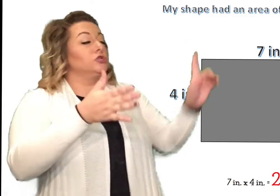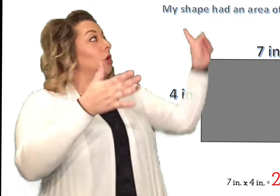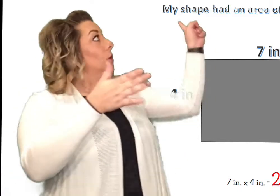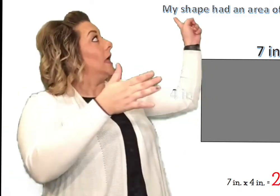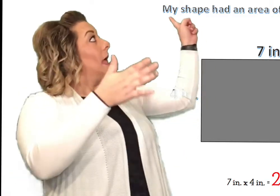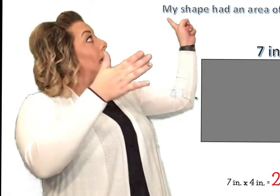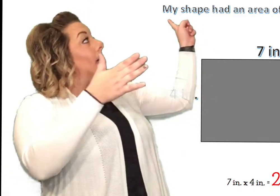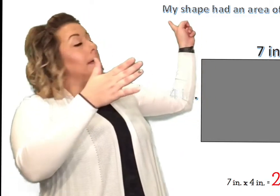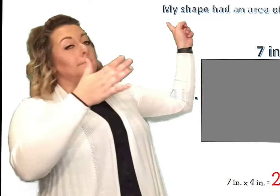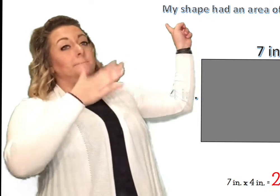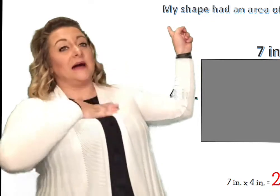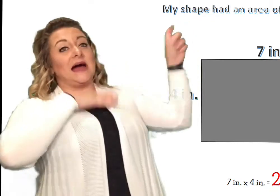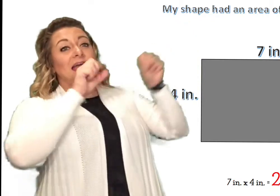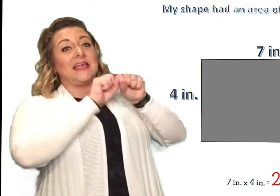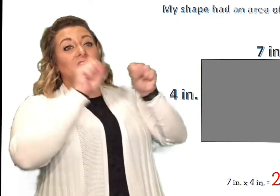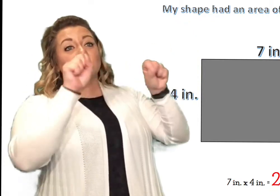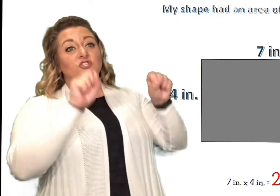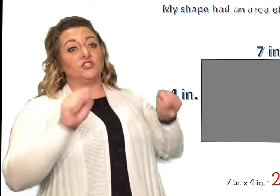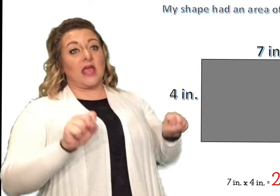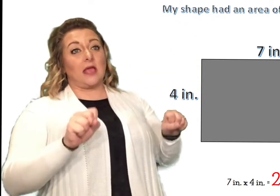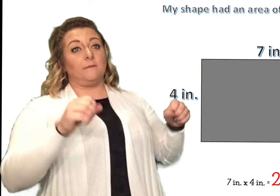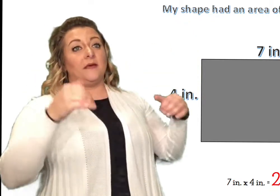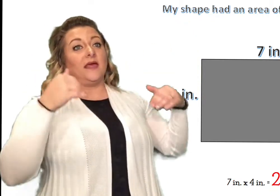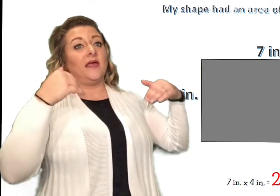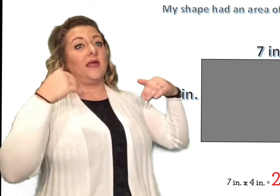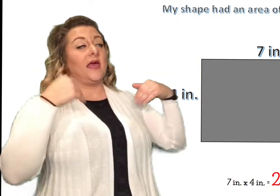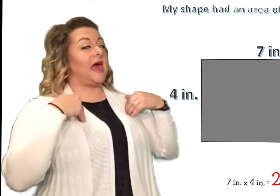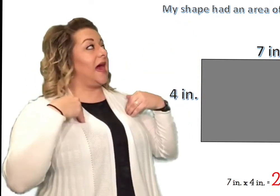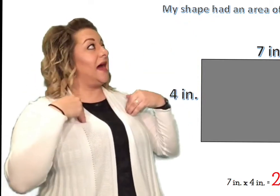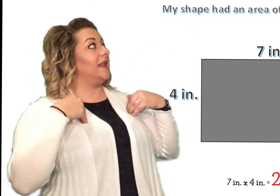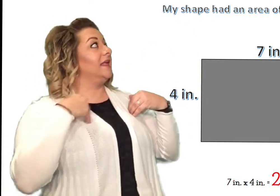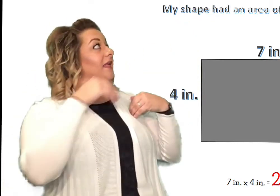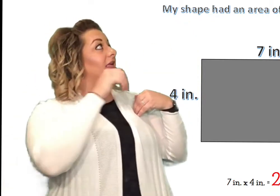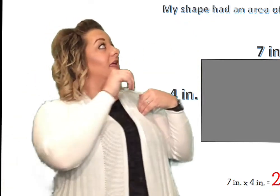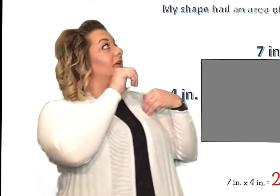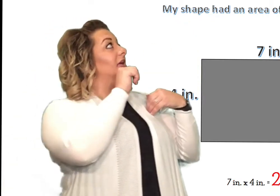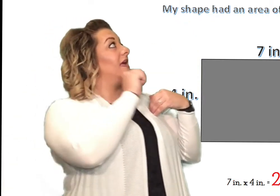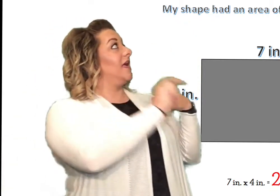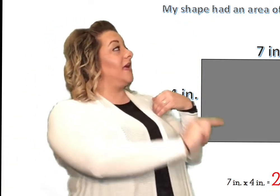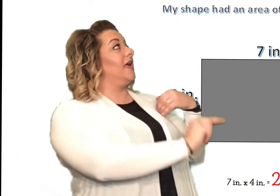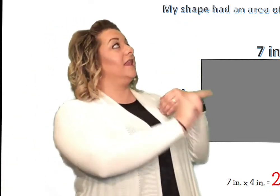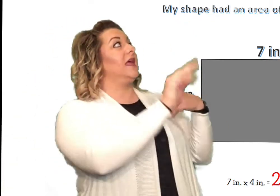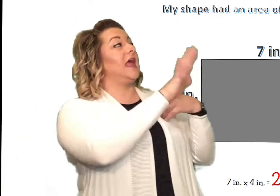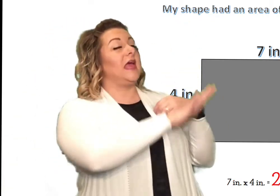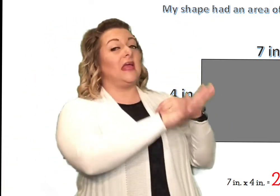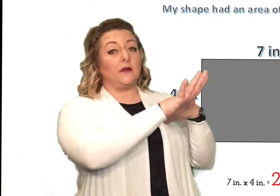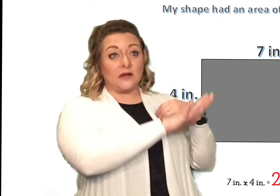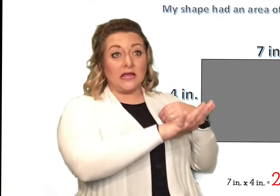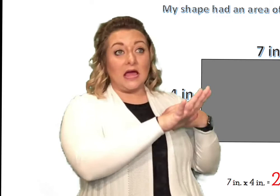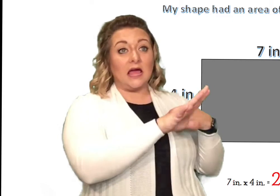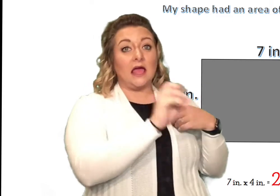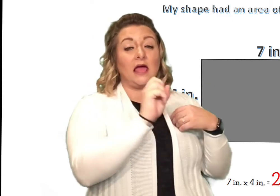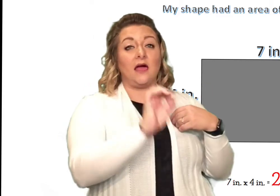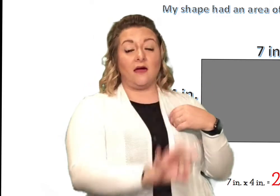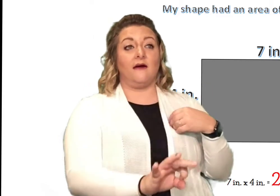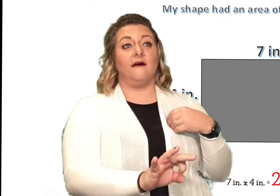So my shape had an area